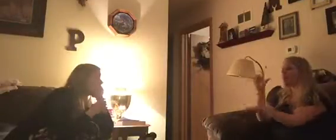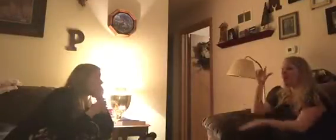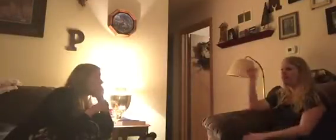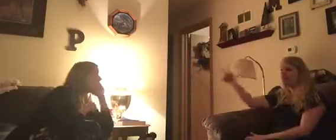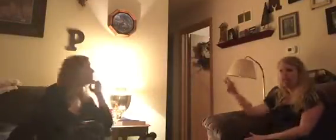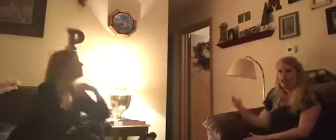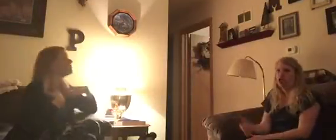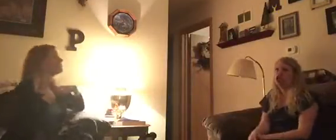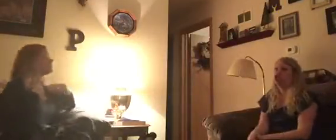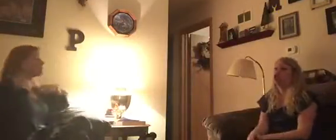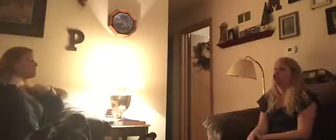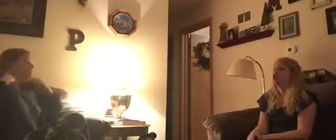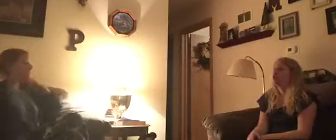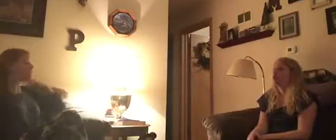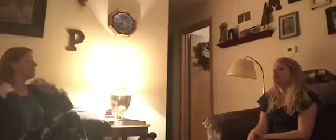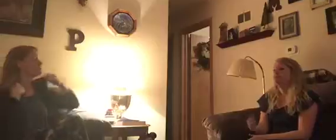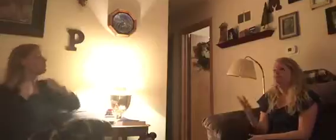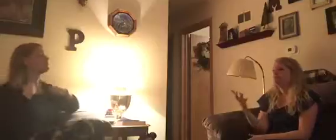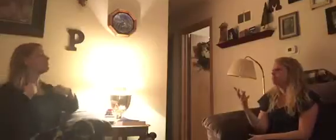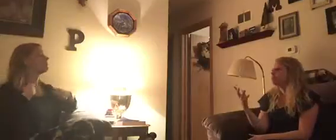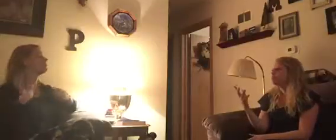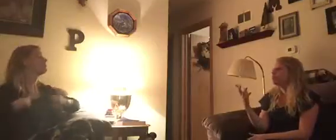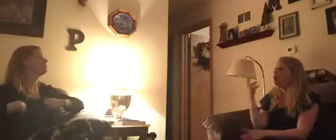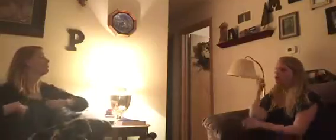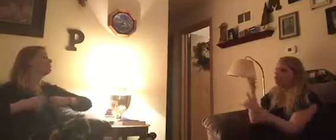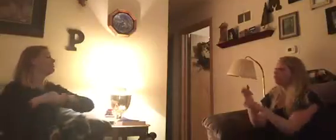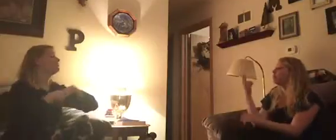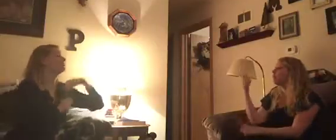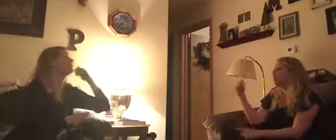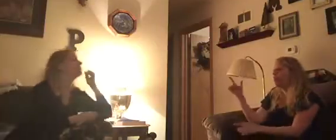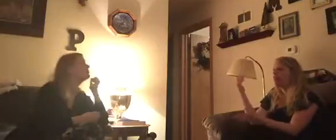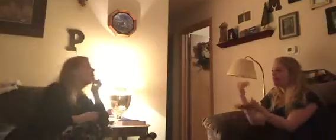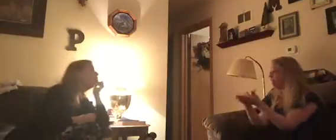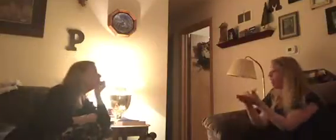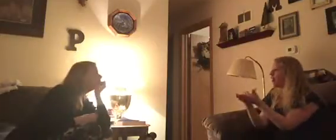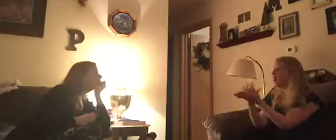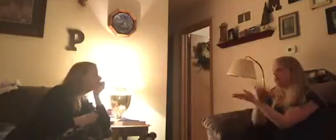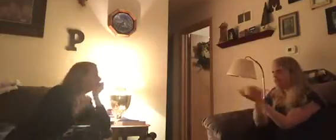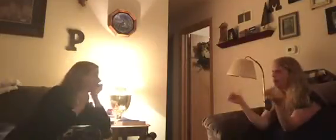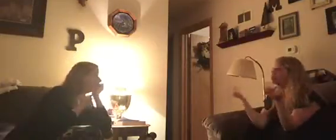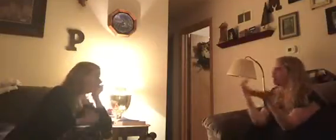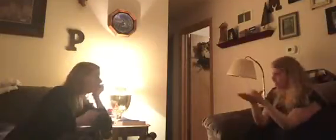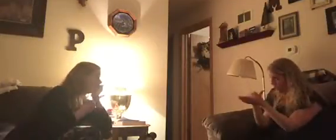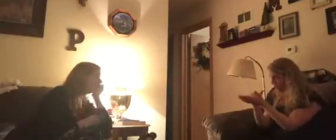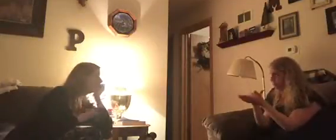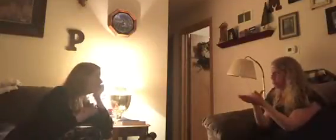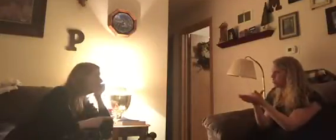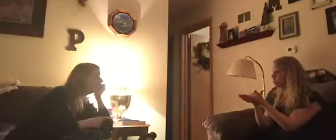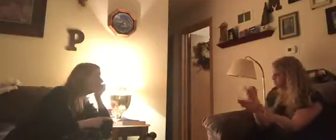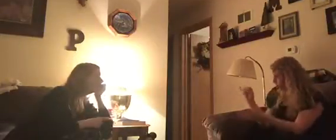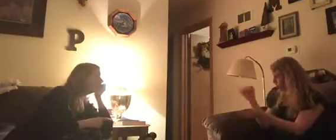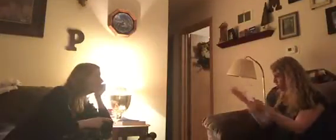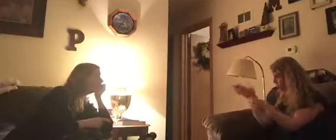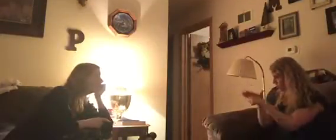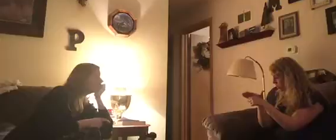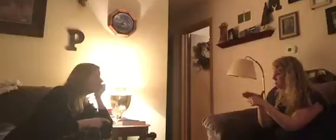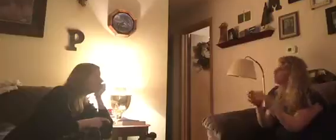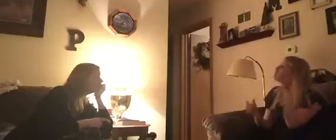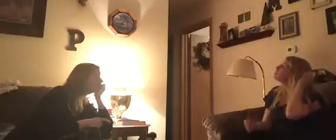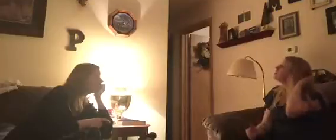point you got into hail again, and it got damaged again. Would the insurance company cover that?